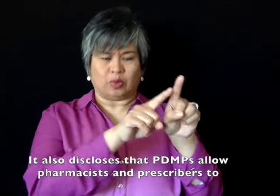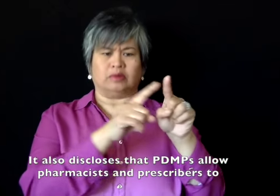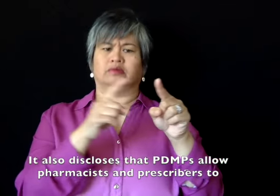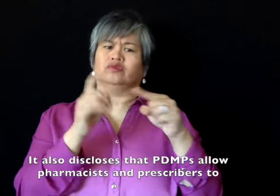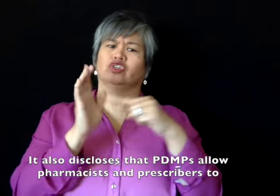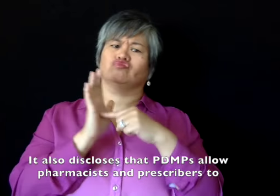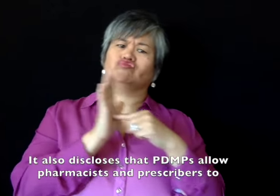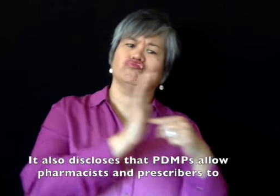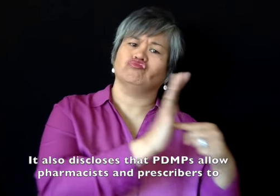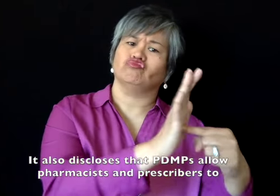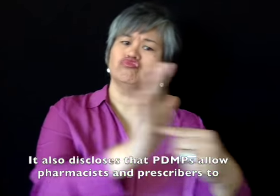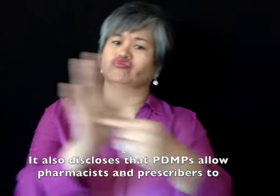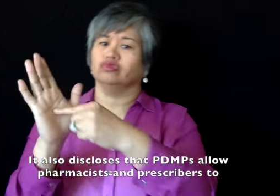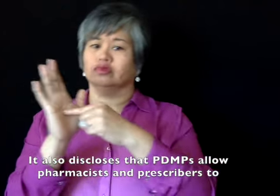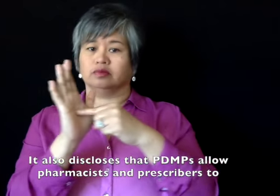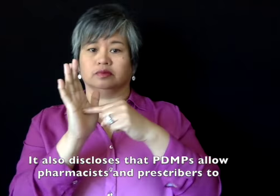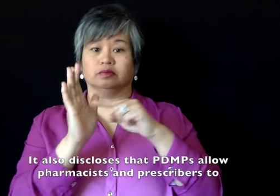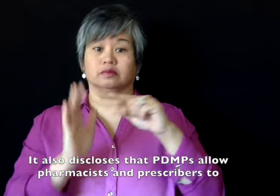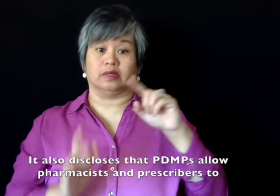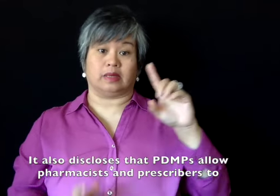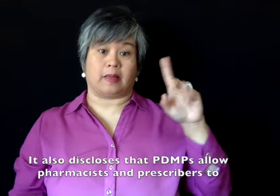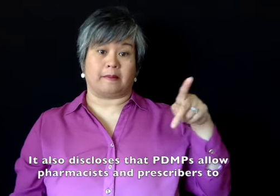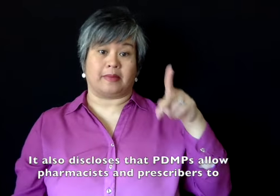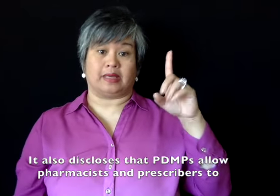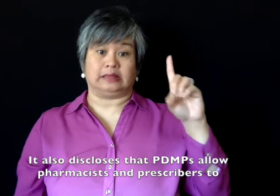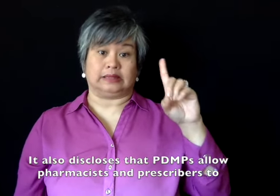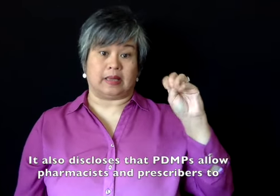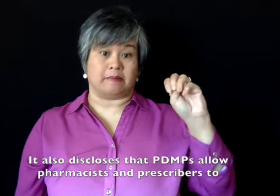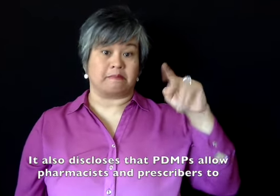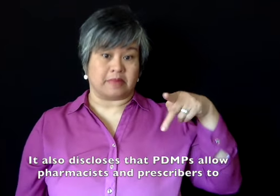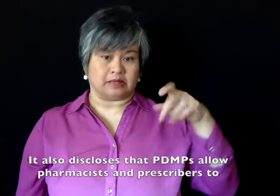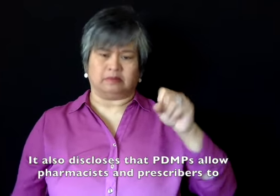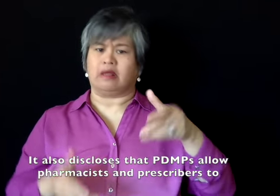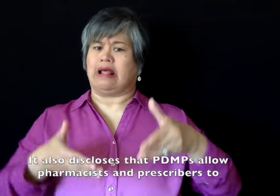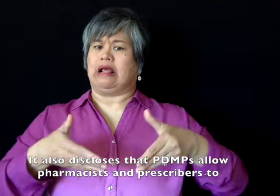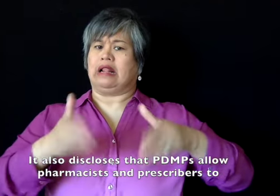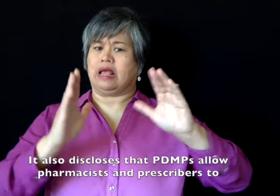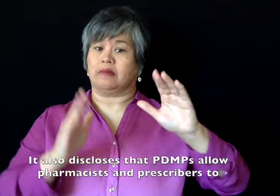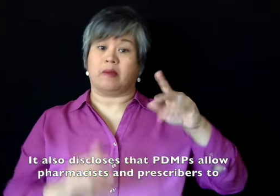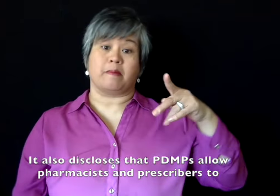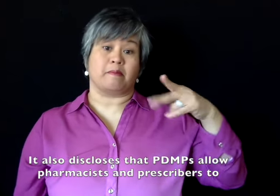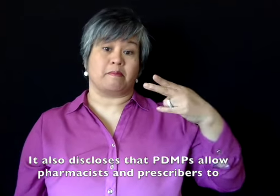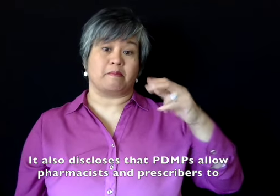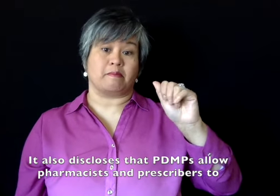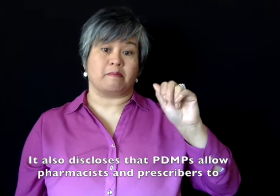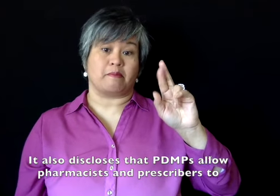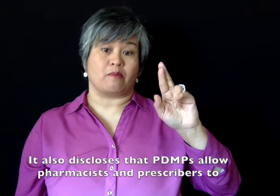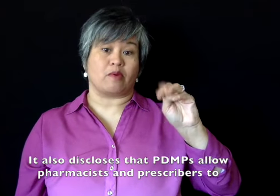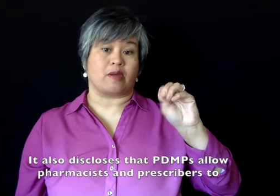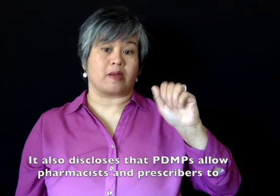It also discloses that PDMP allows pharmacists and prescribers